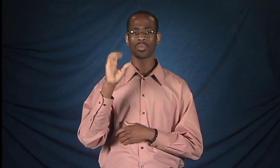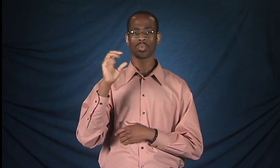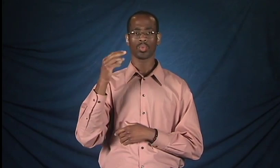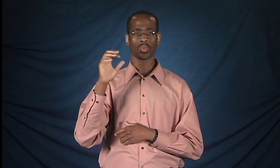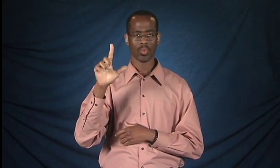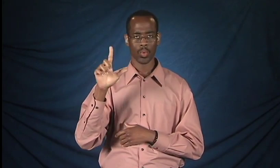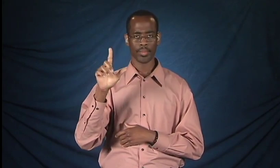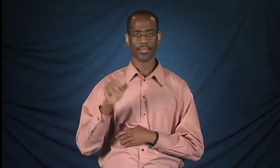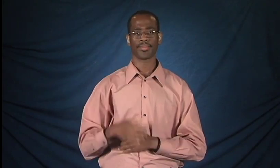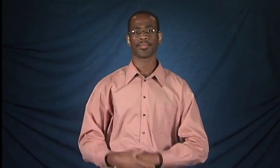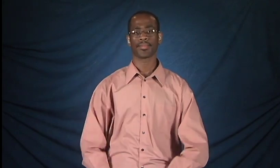school.